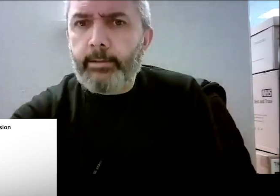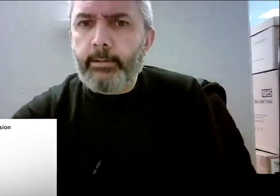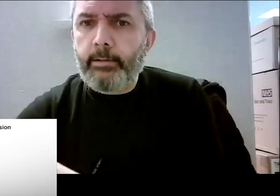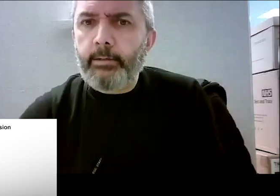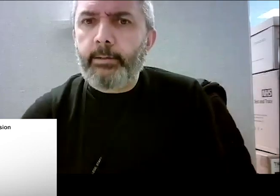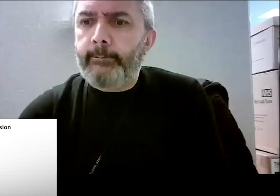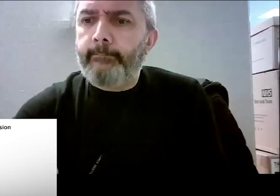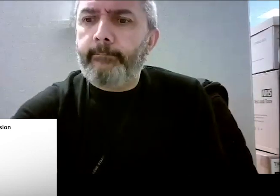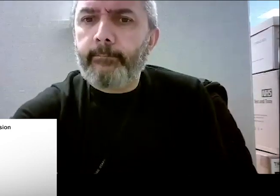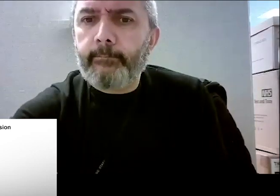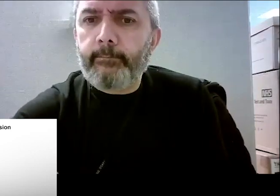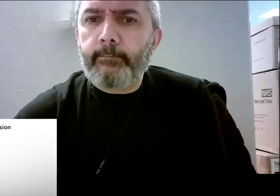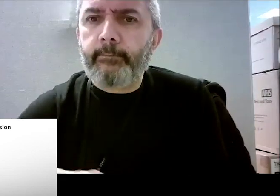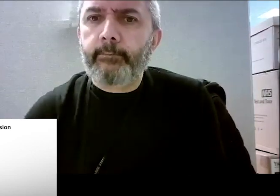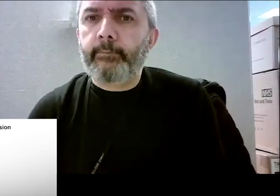frowning a little bit for this one.